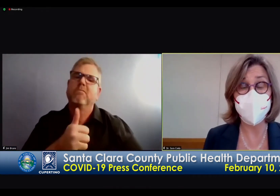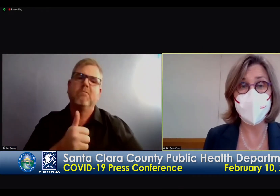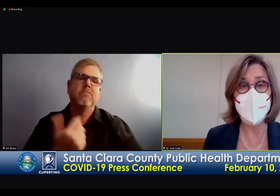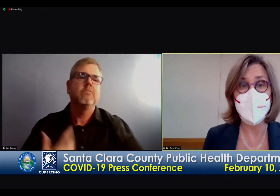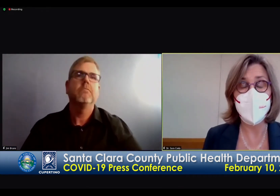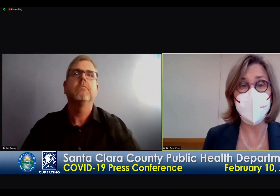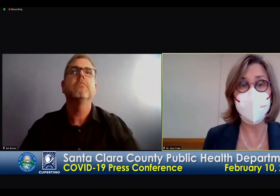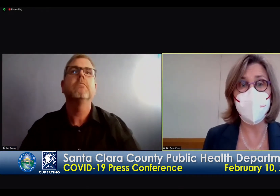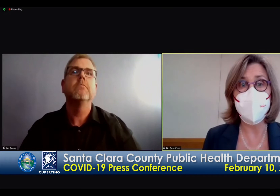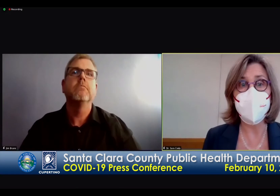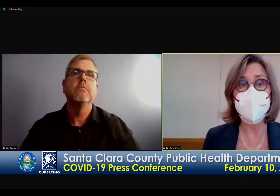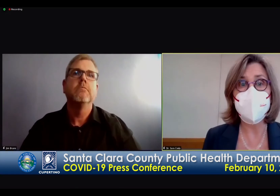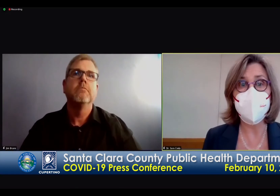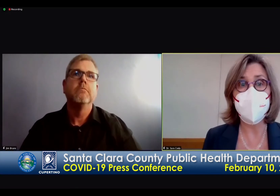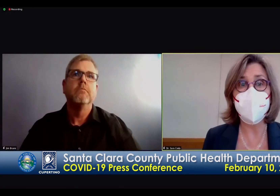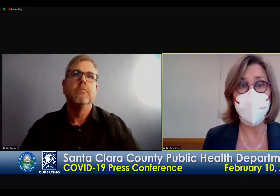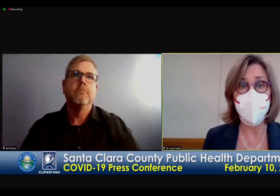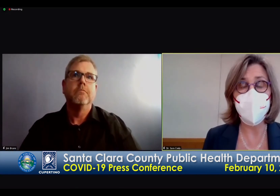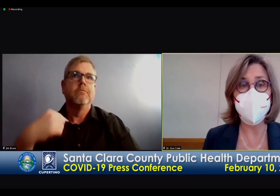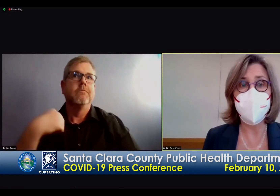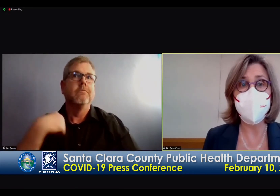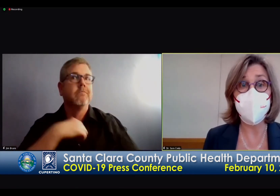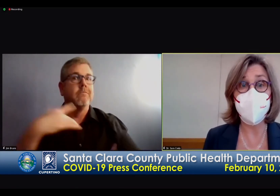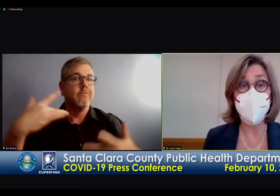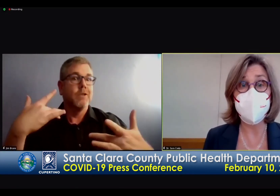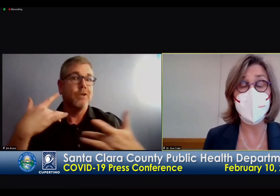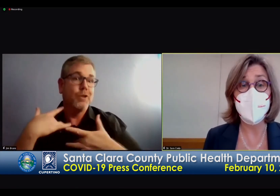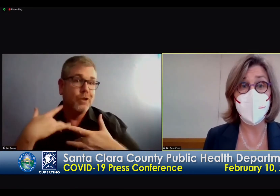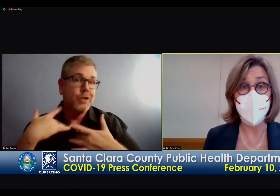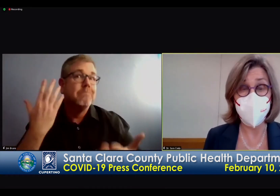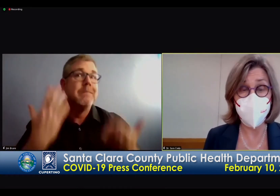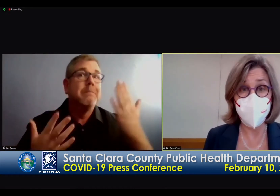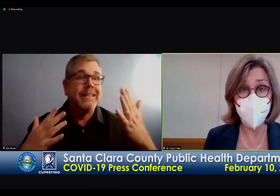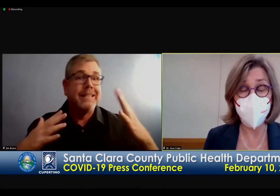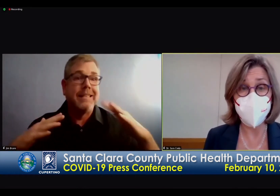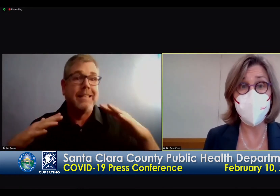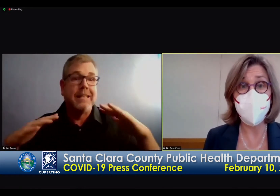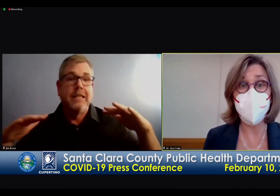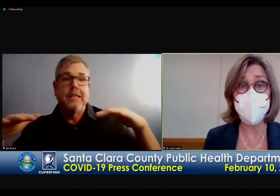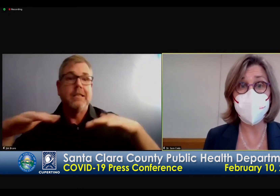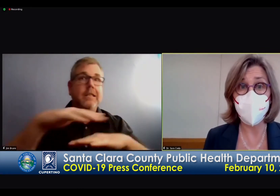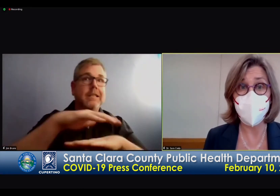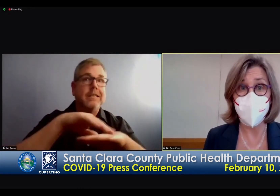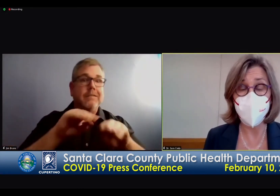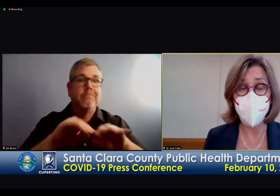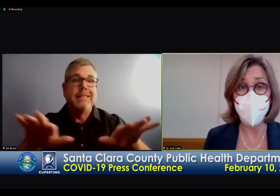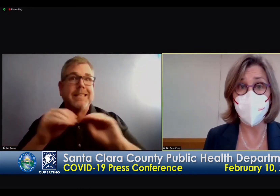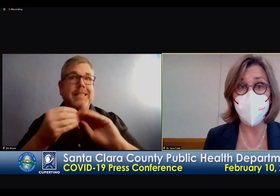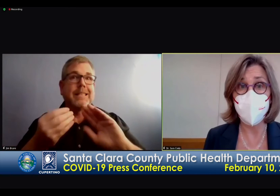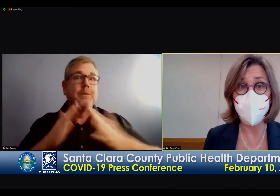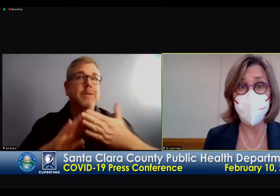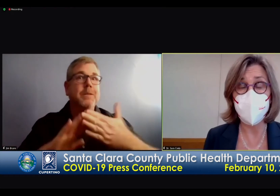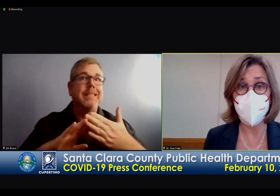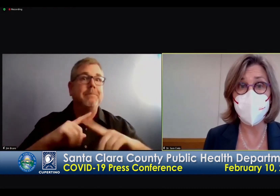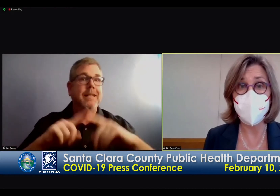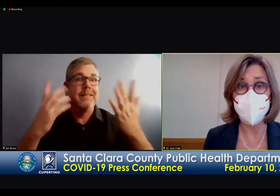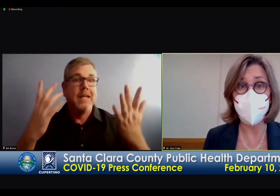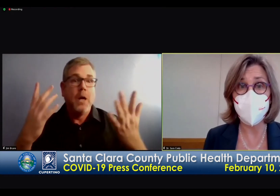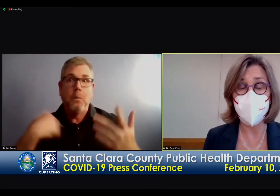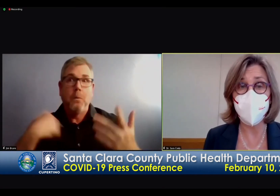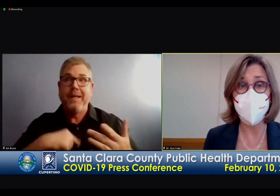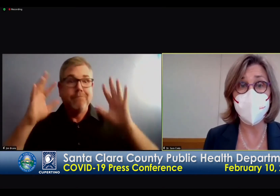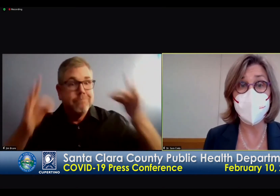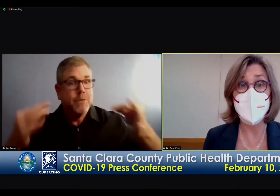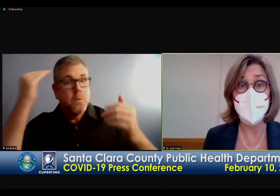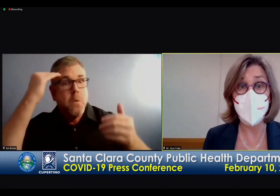extent. And so we need to adapt and change our behavior and really double down on all of those important things that we're